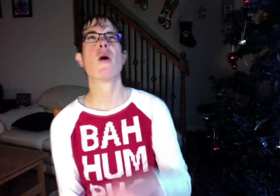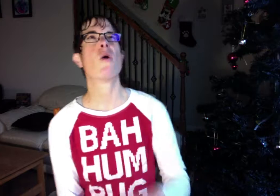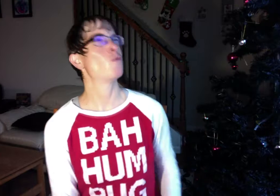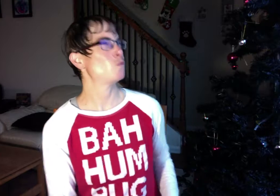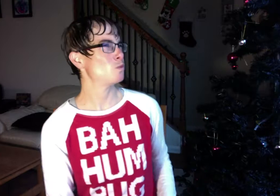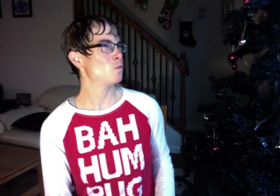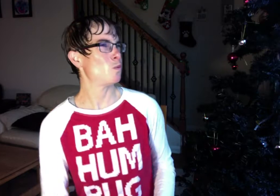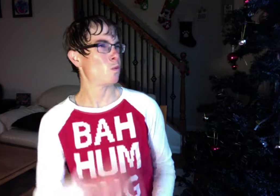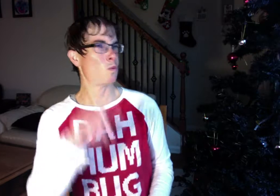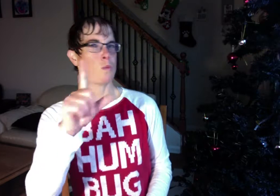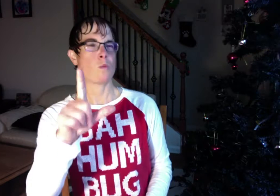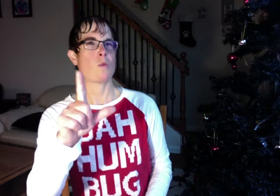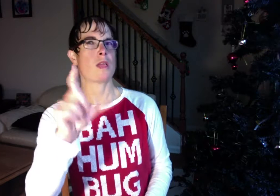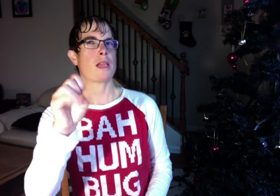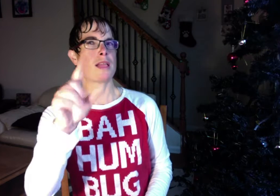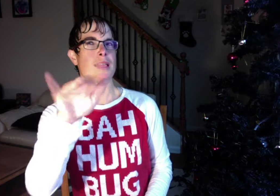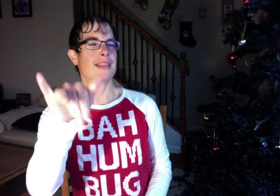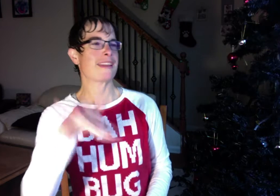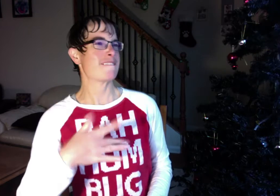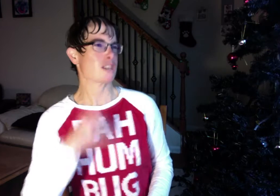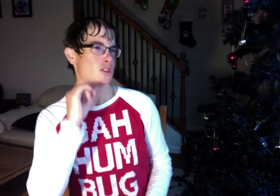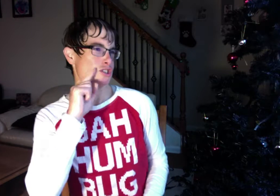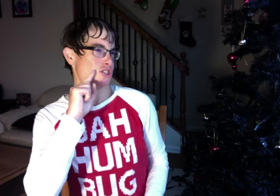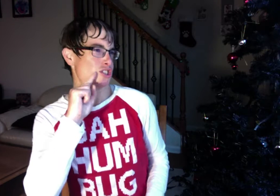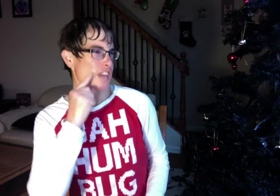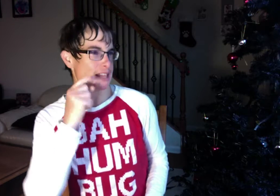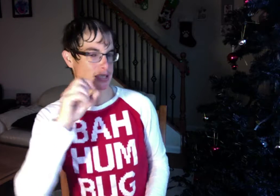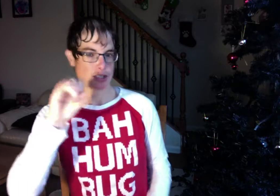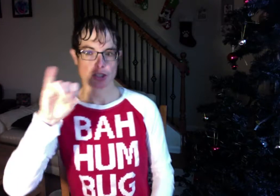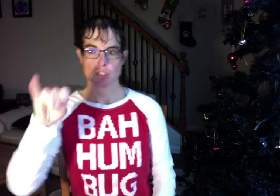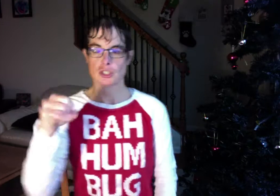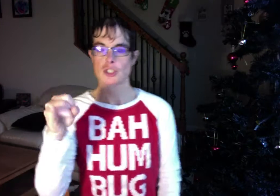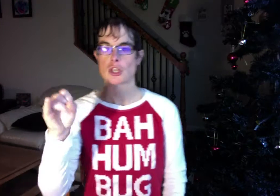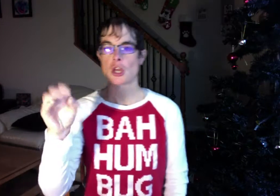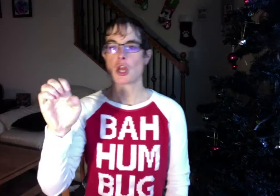Well, if you feel jealous, that means that you are jealous of something else happening.